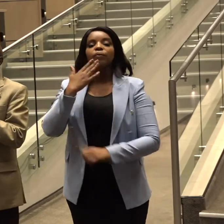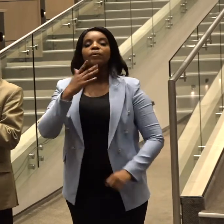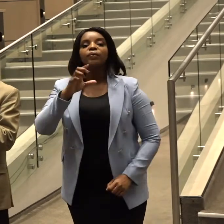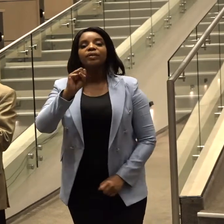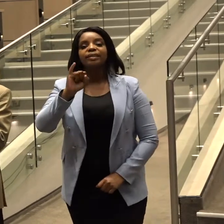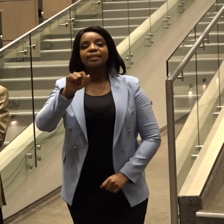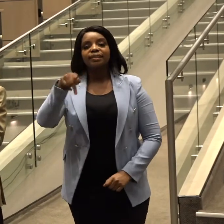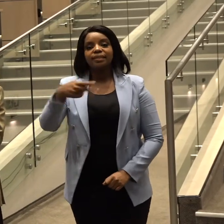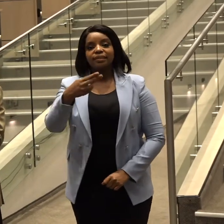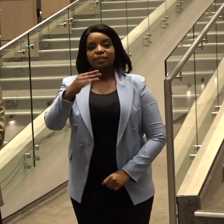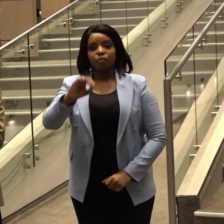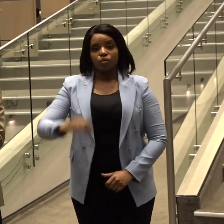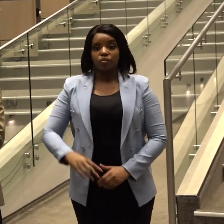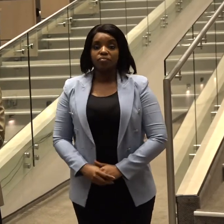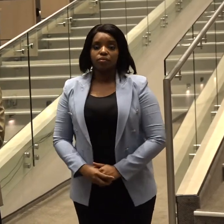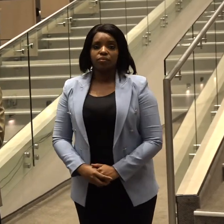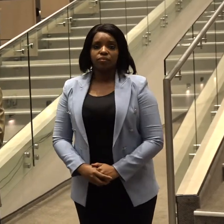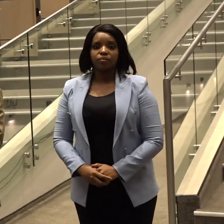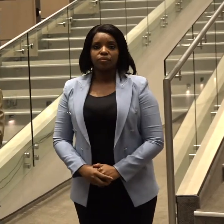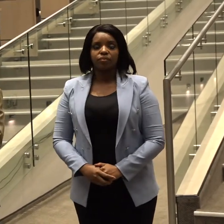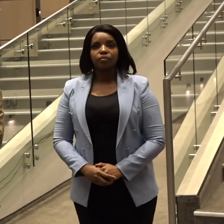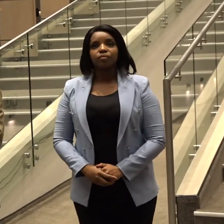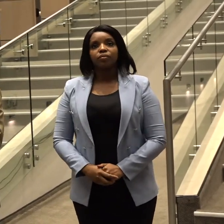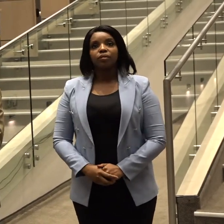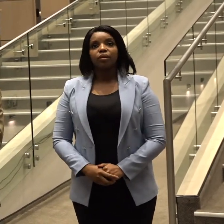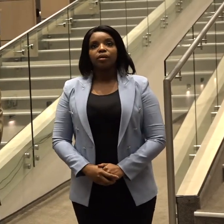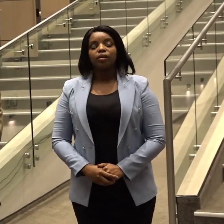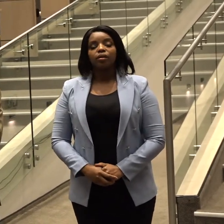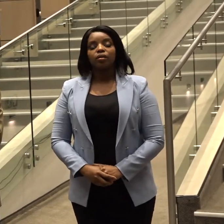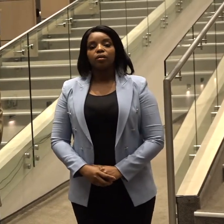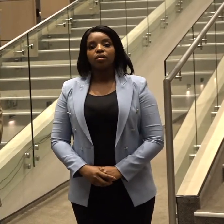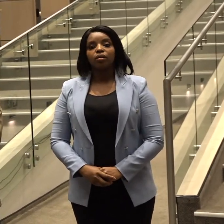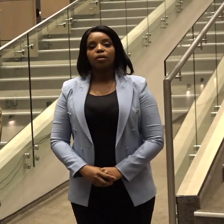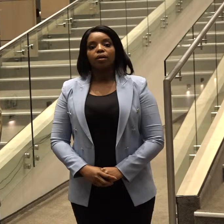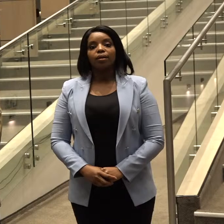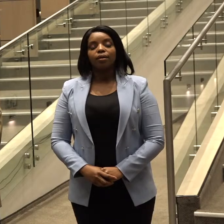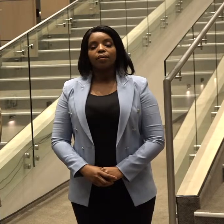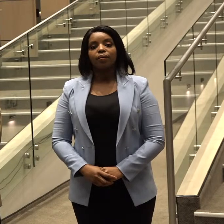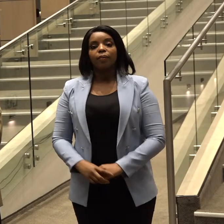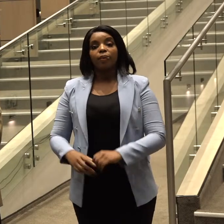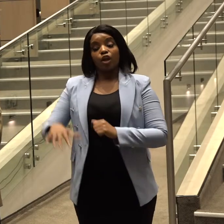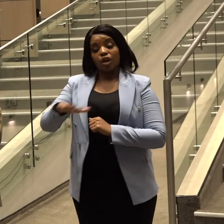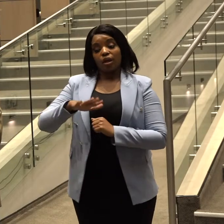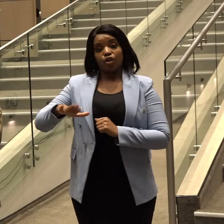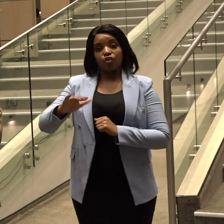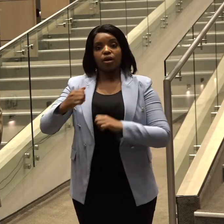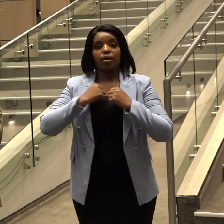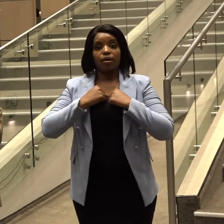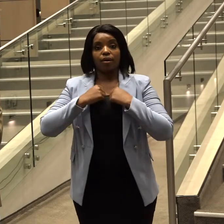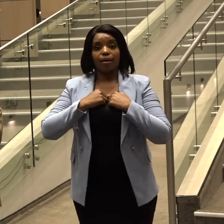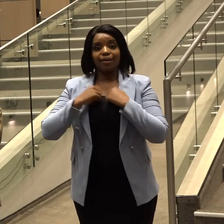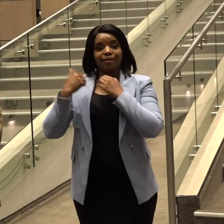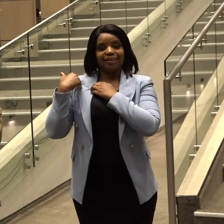and we are concerned about the safety in our area